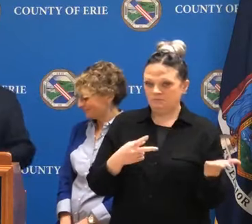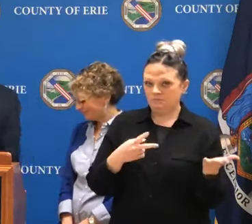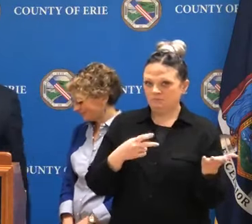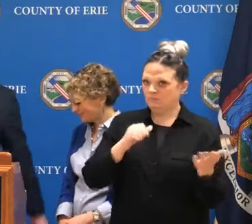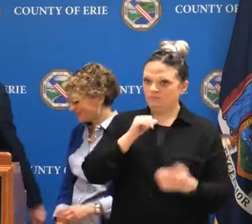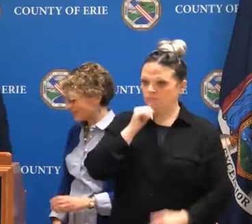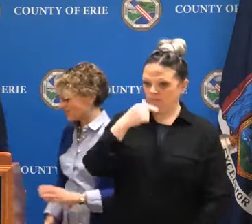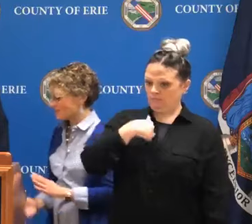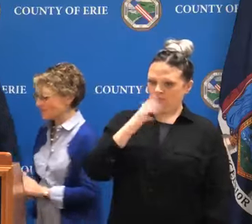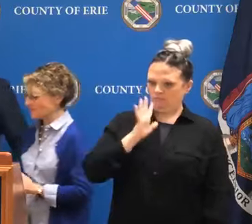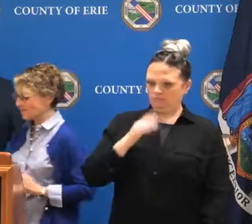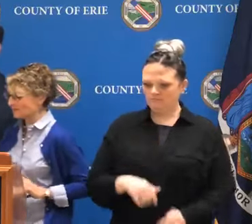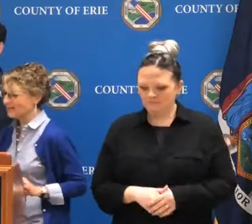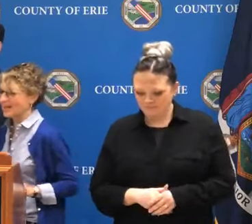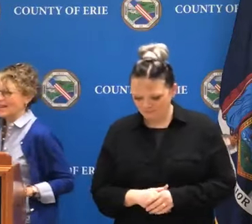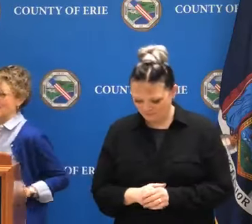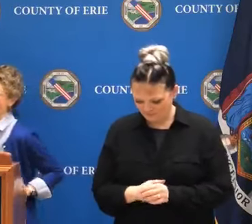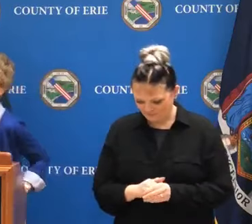so Doc.